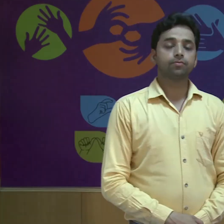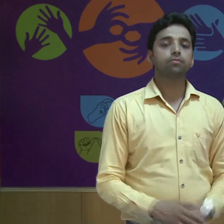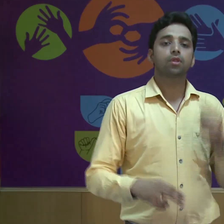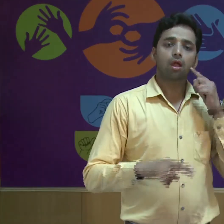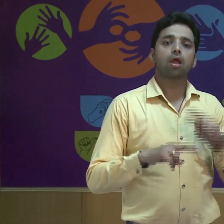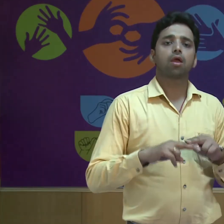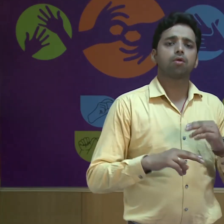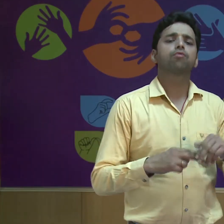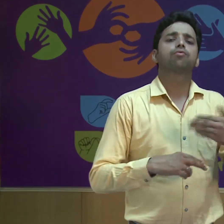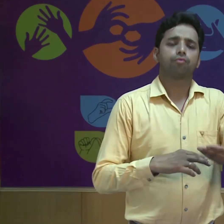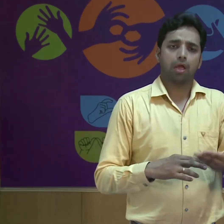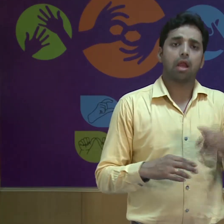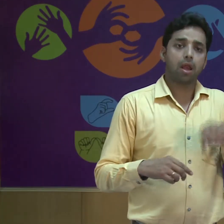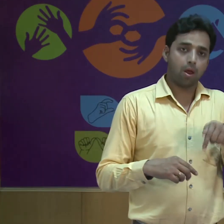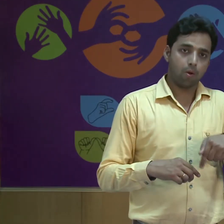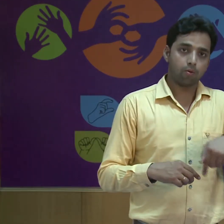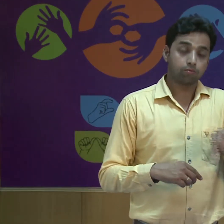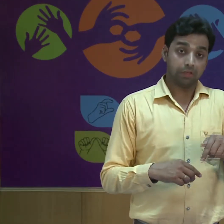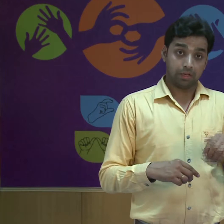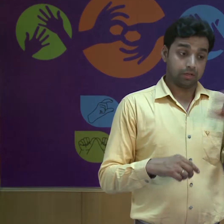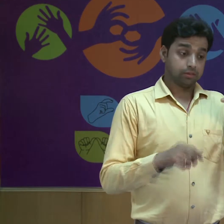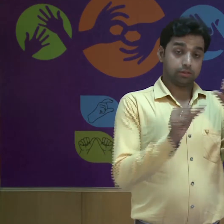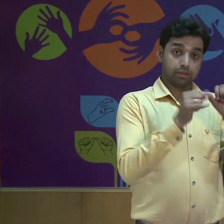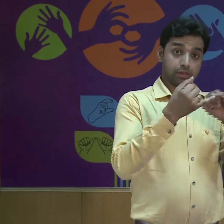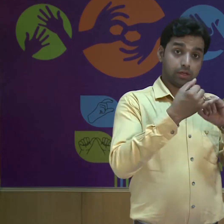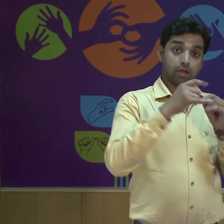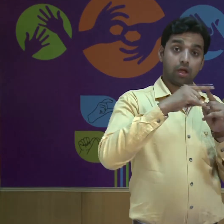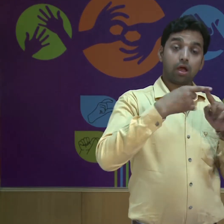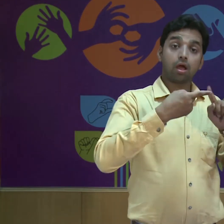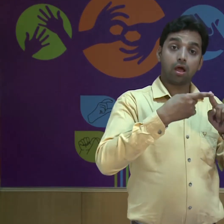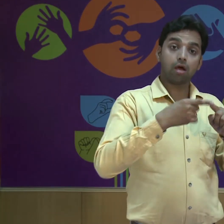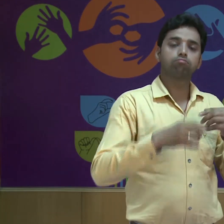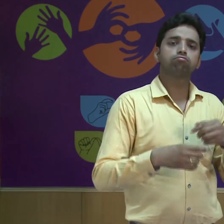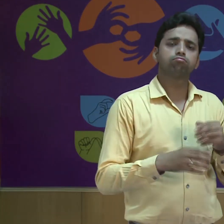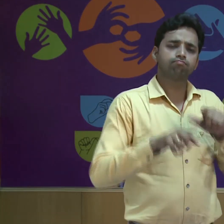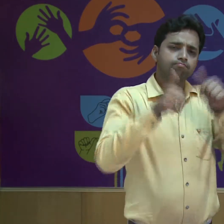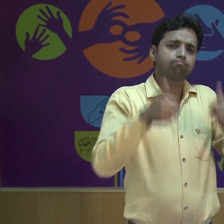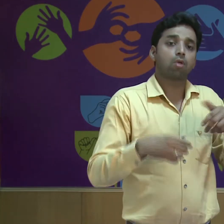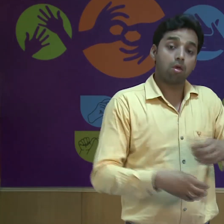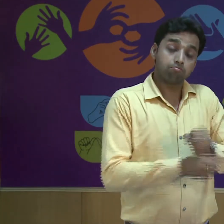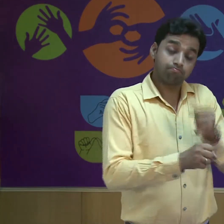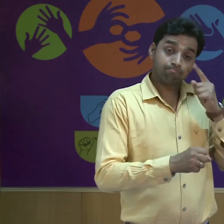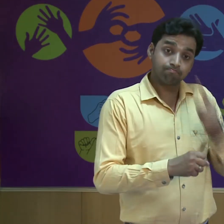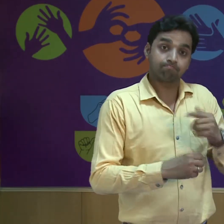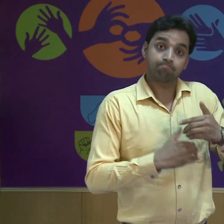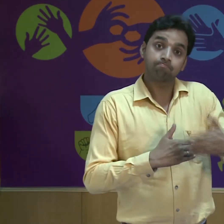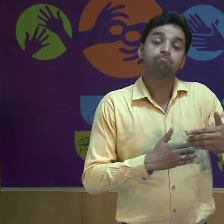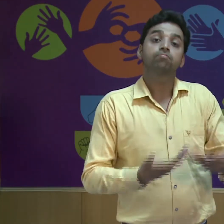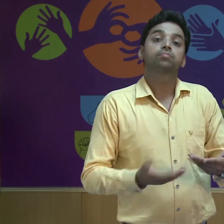In fact, now the caste system became very strict, as